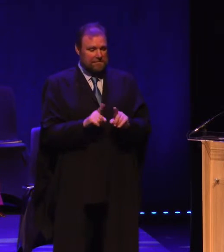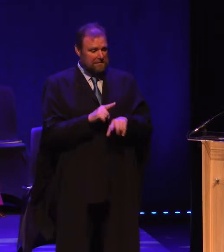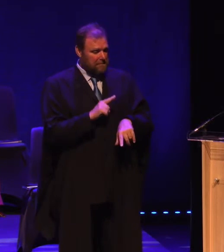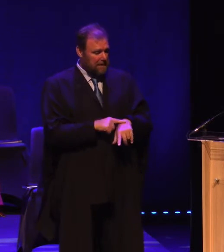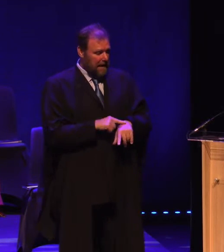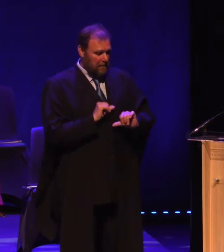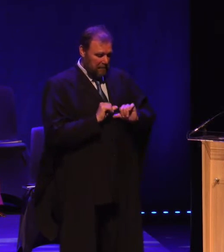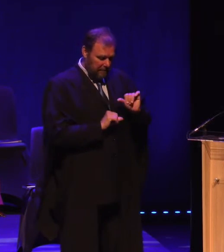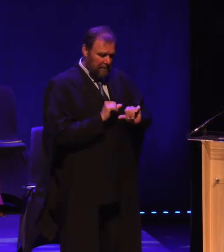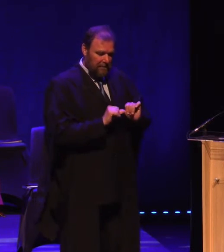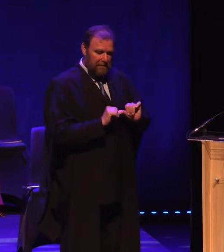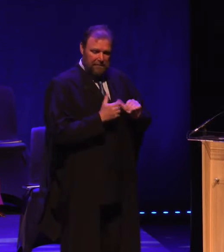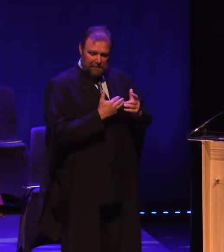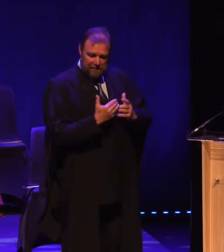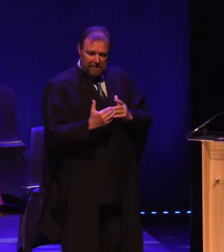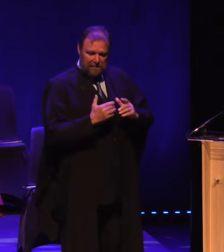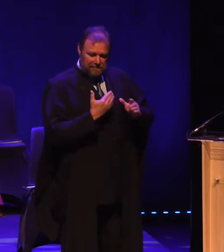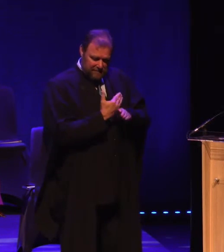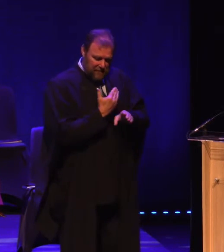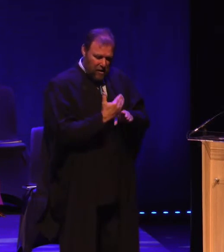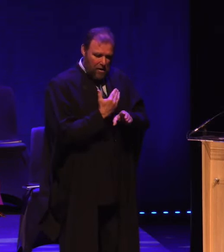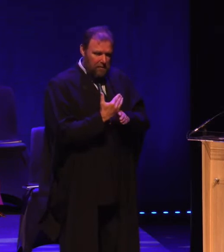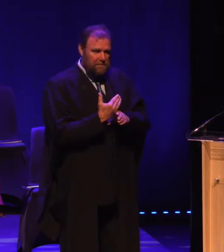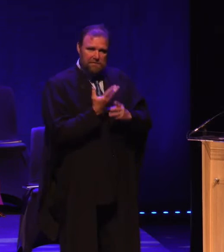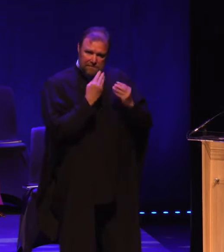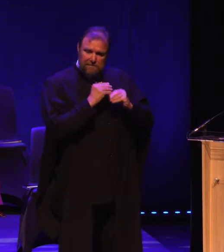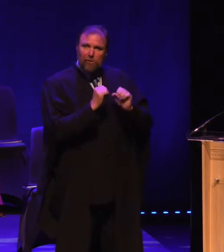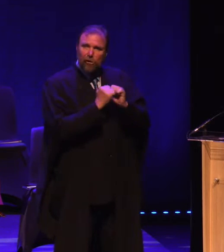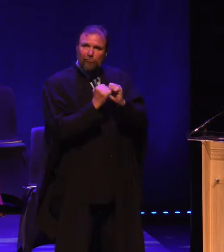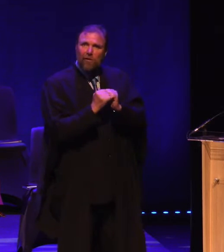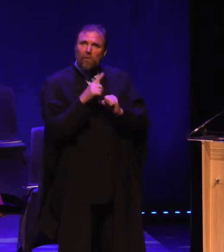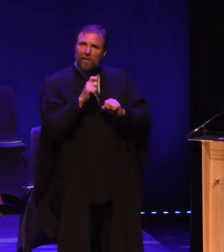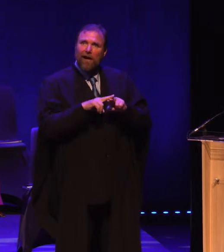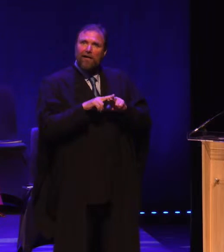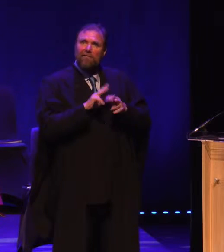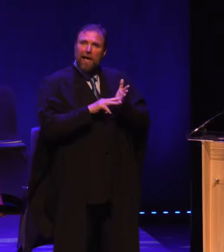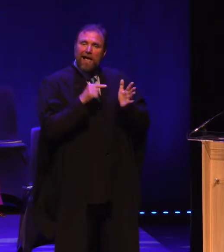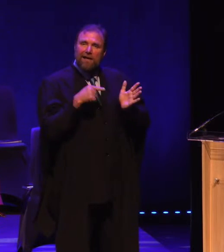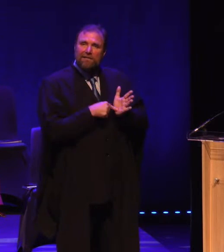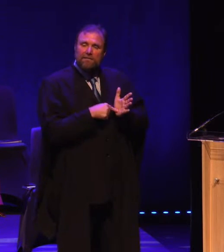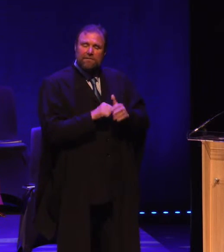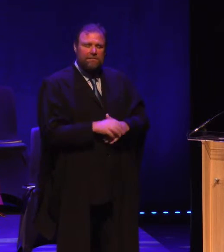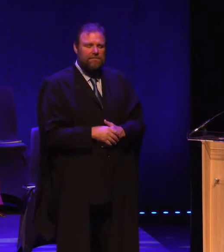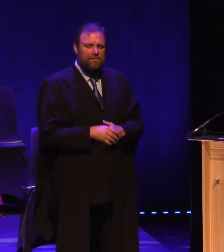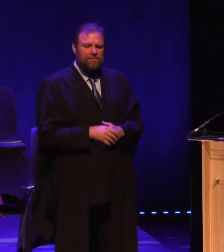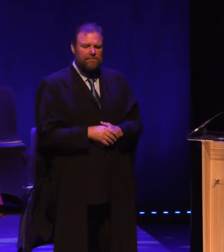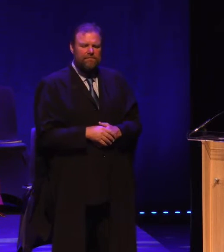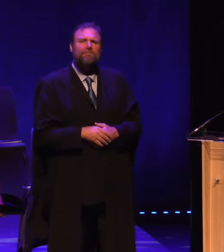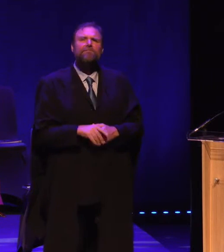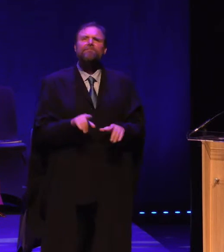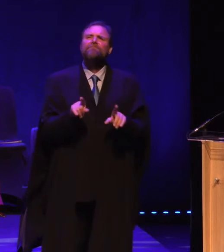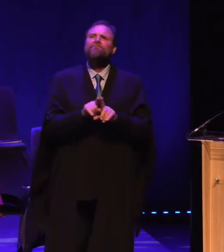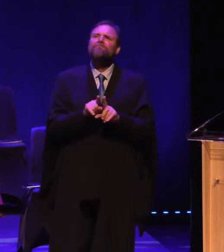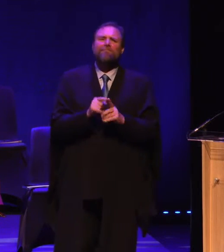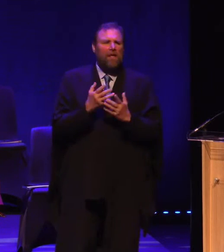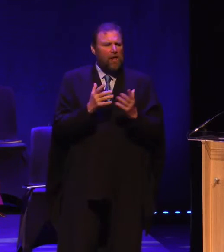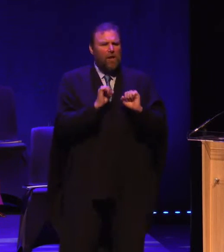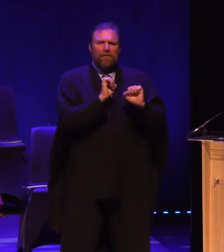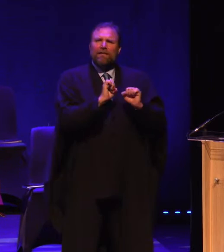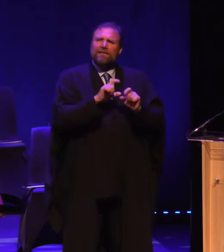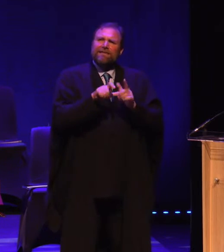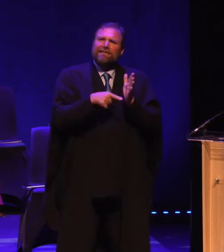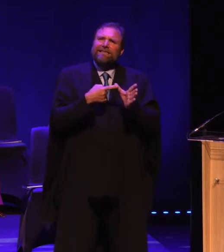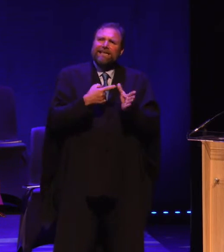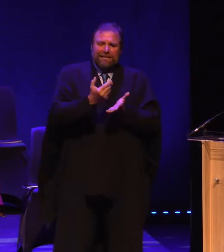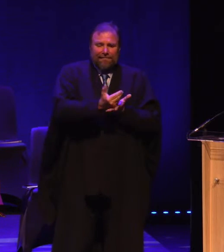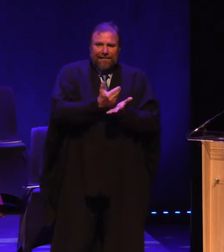research assistant and learning and teaching contracts with Cardiff Met University. Further, a large proportion of her data collection